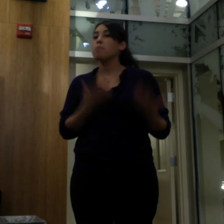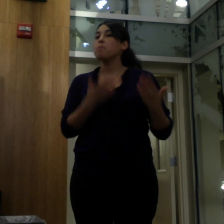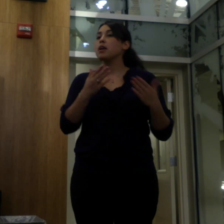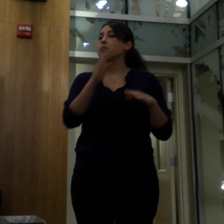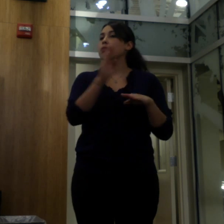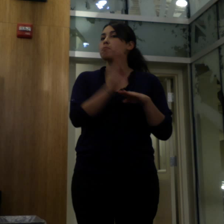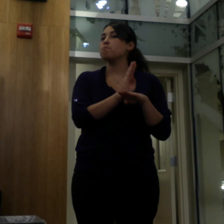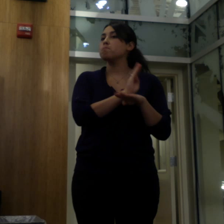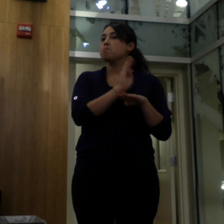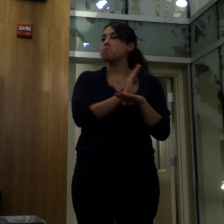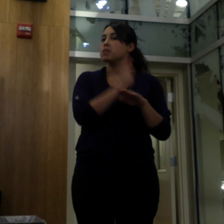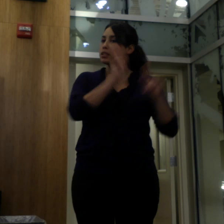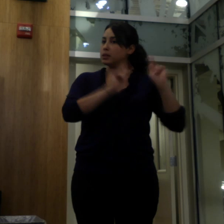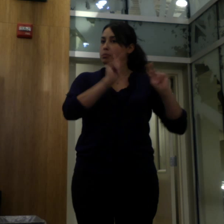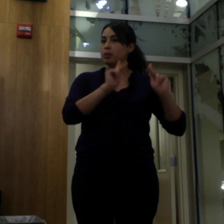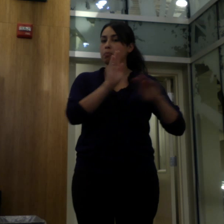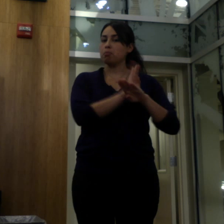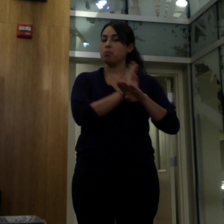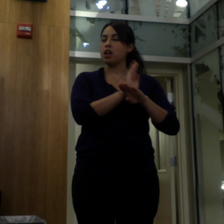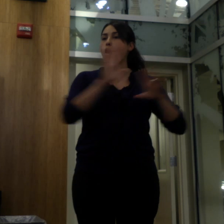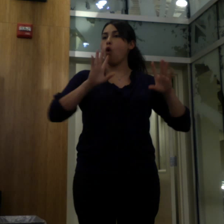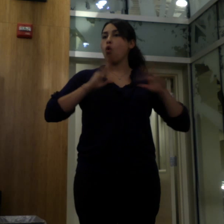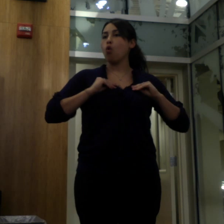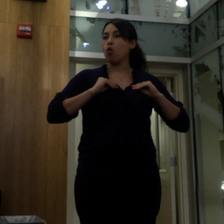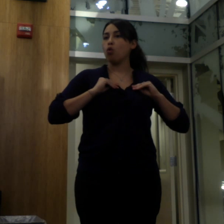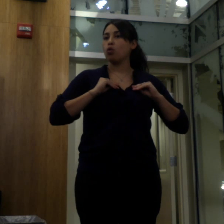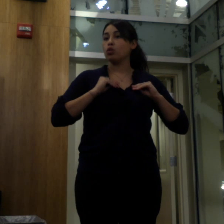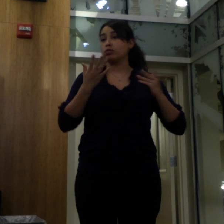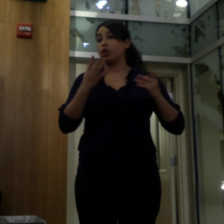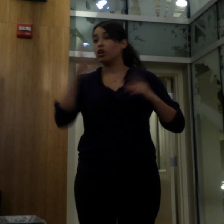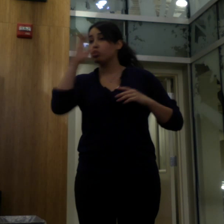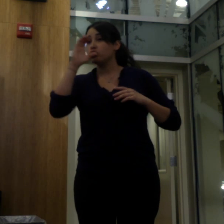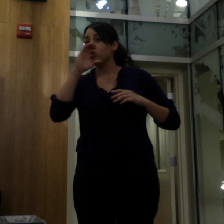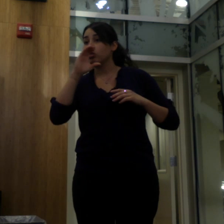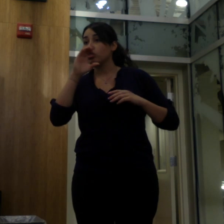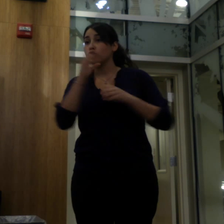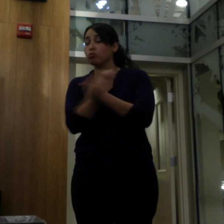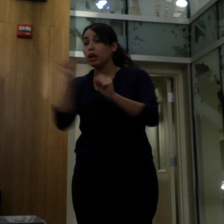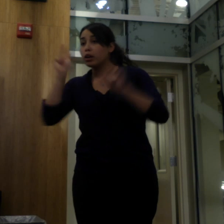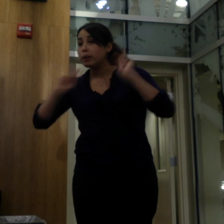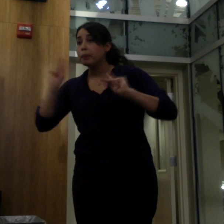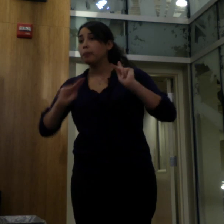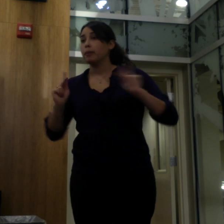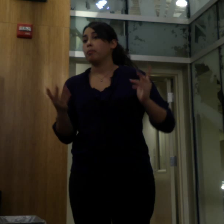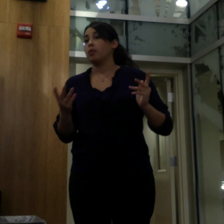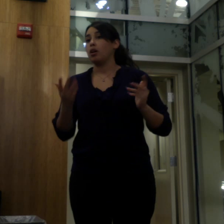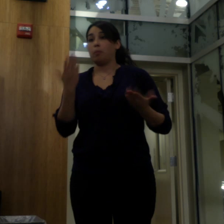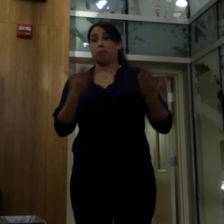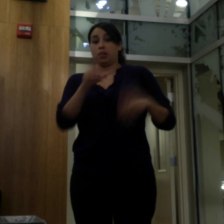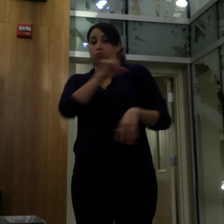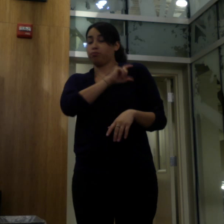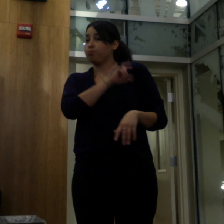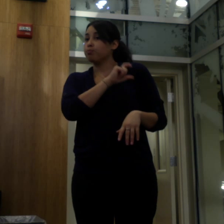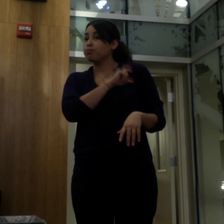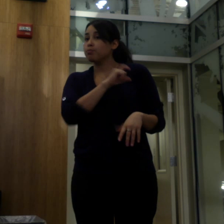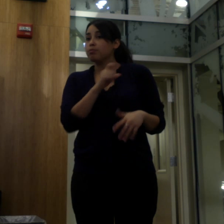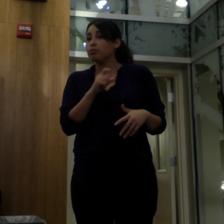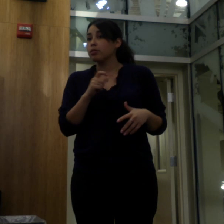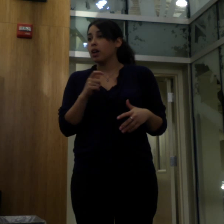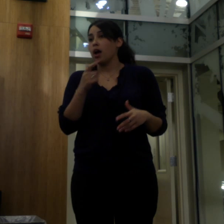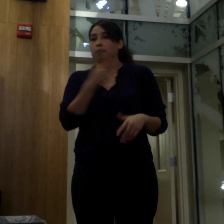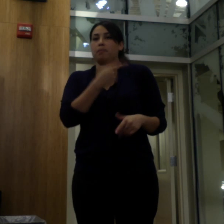business folks, business owners. It may be search and rescue people. It may be some policemen that